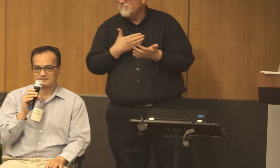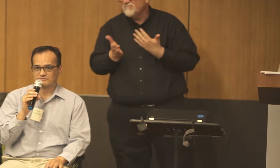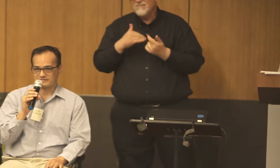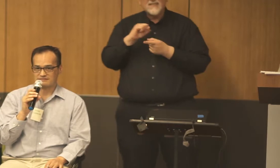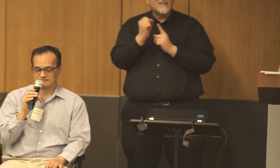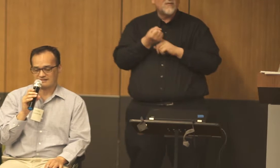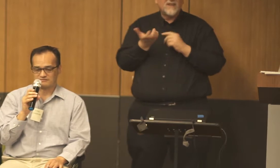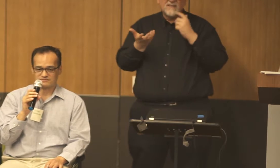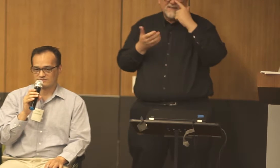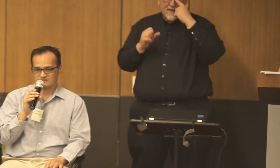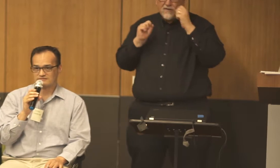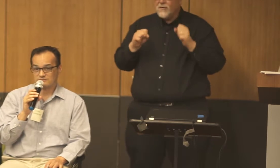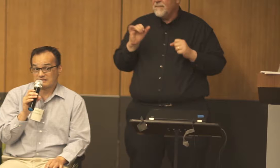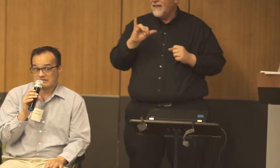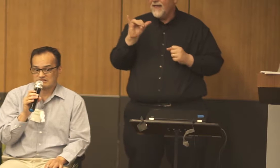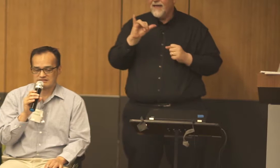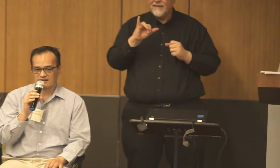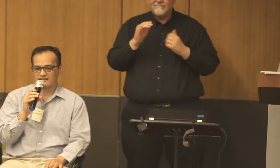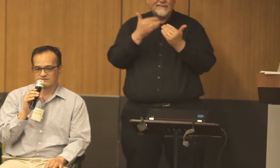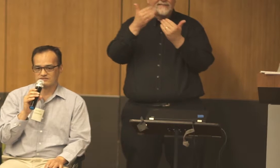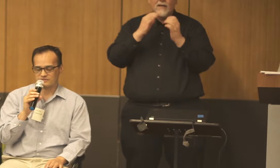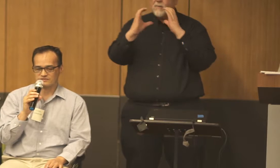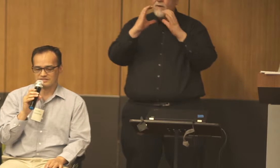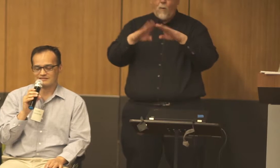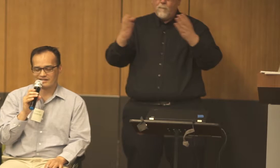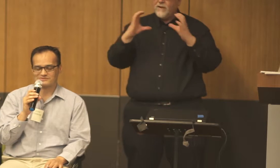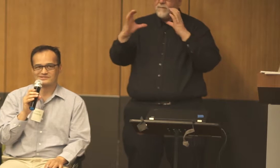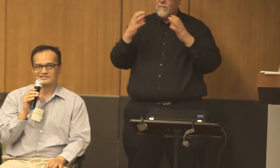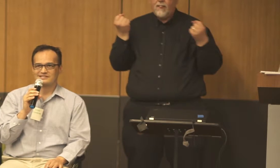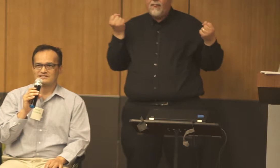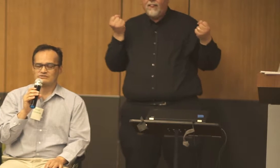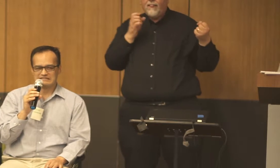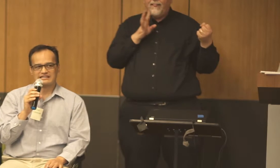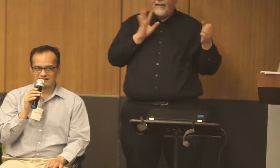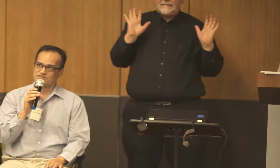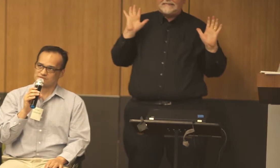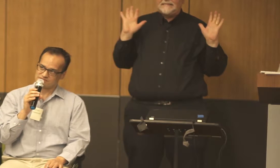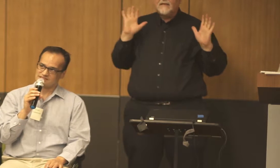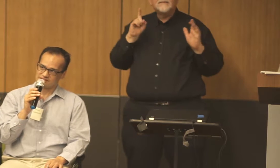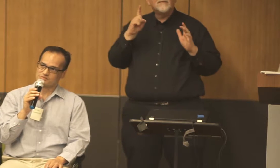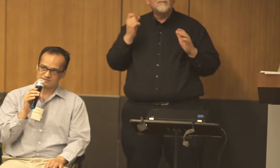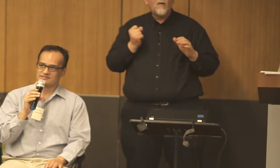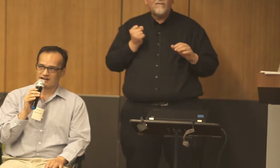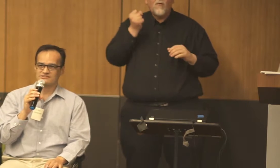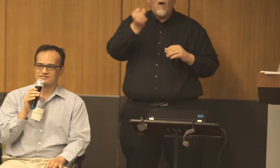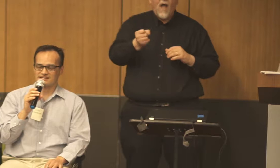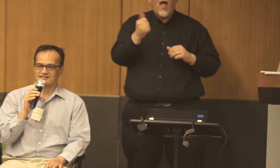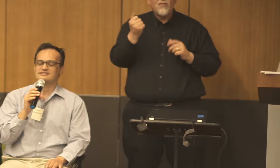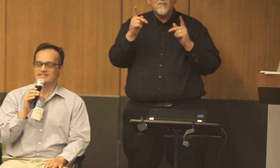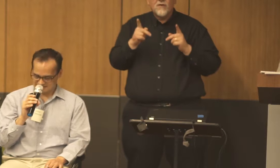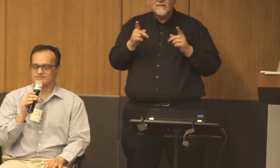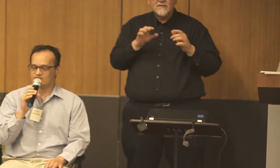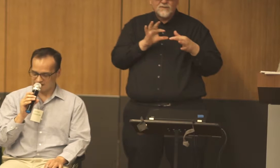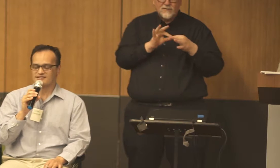it could be just simply, like I said before, just communication, just talking with this person. But sometimes you need that extra person, that other person to talk to